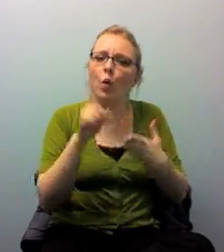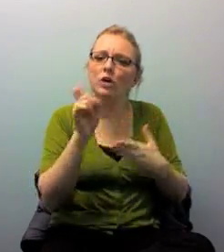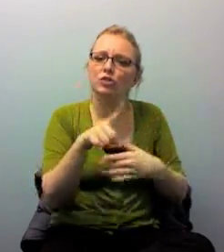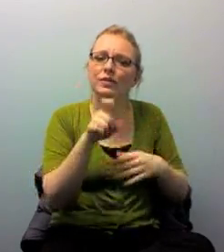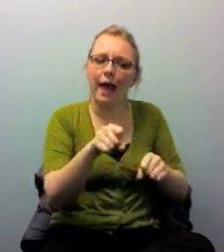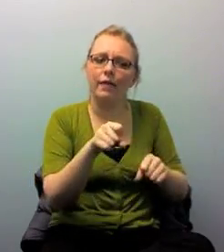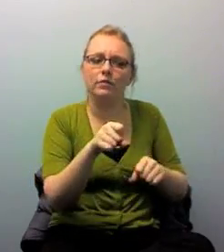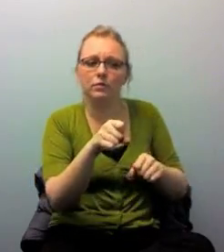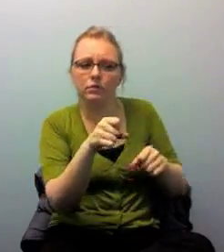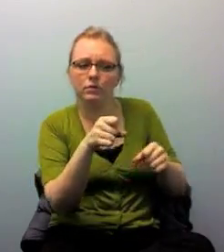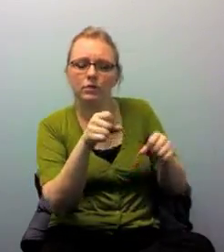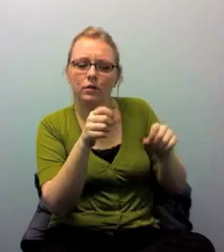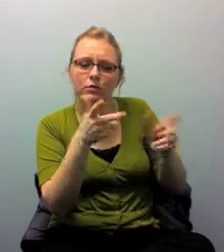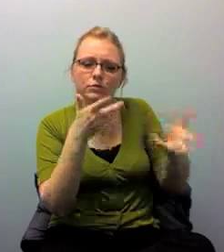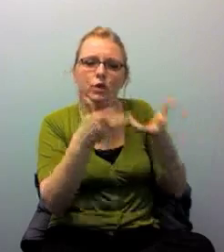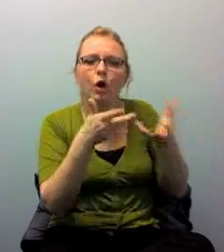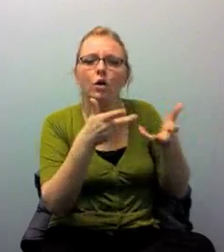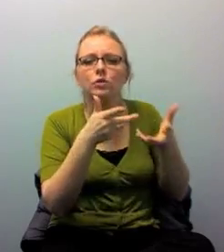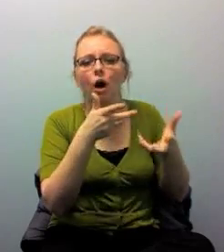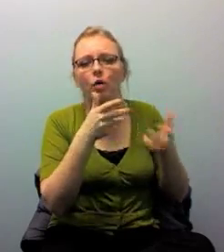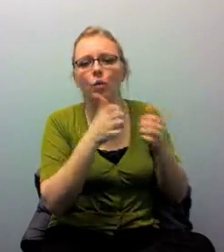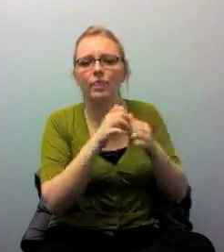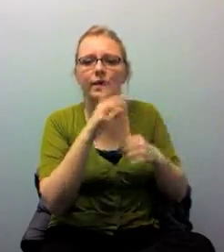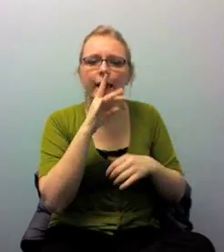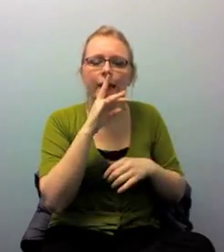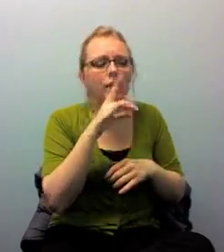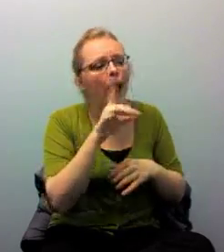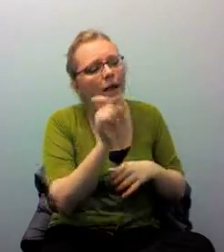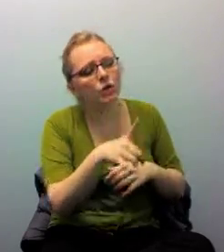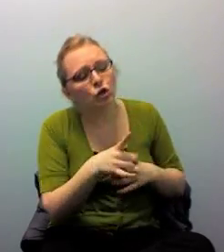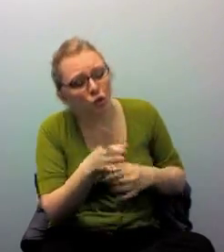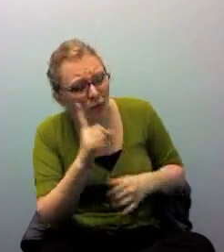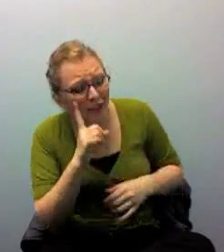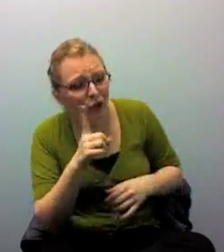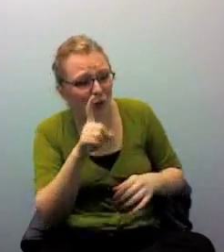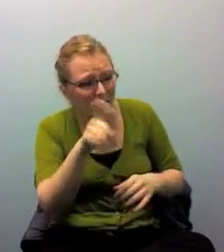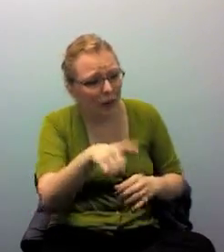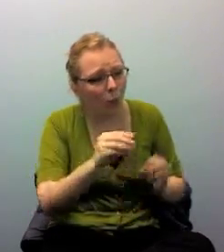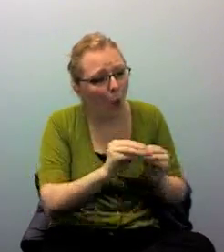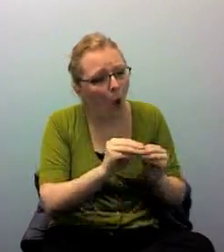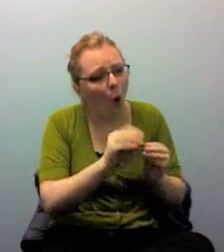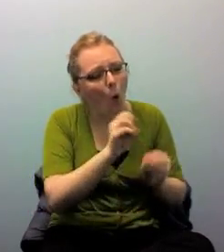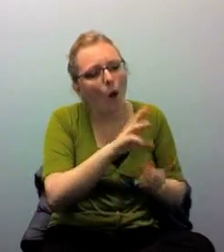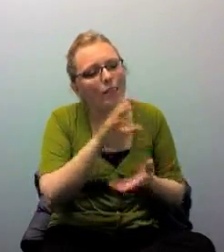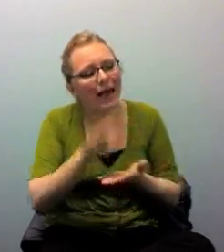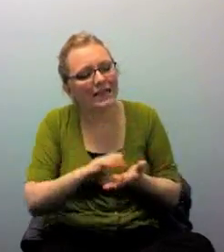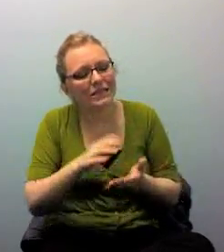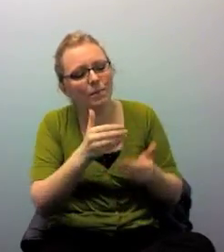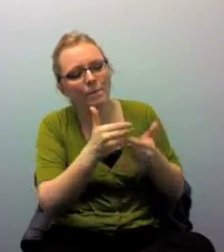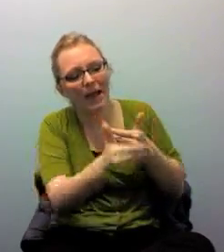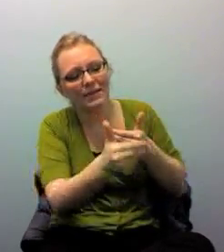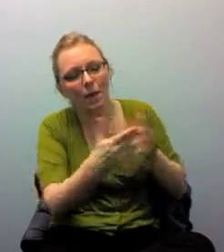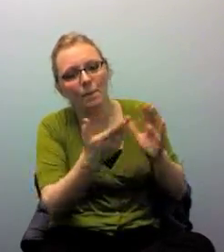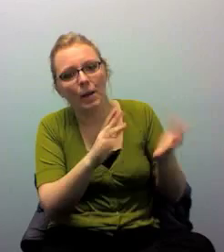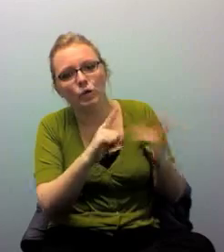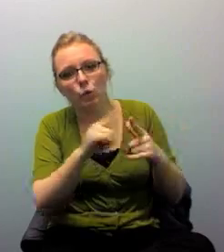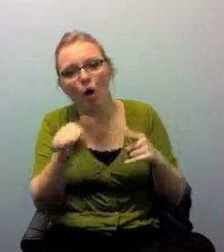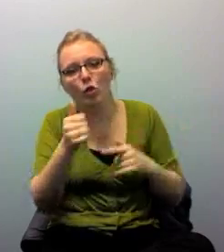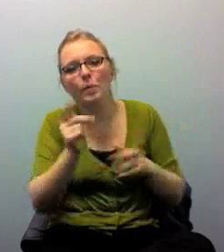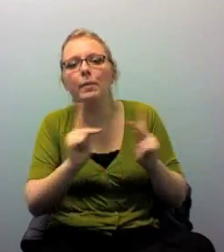little bit and ask such things as, do you think you need more or less space than most people? Why? How does it make you